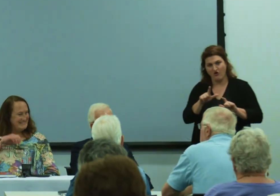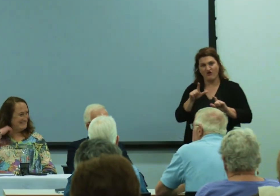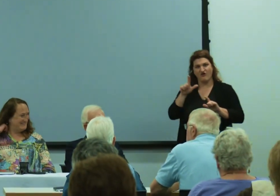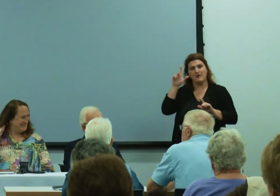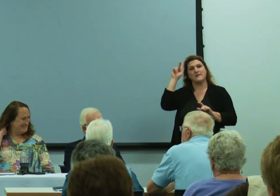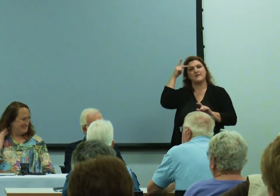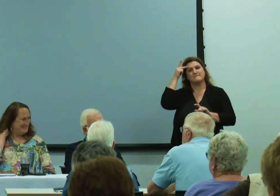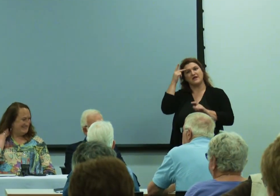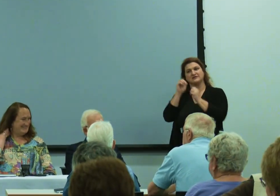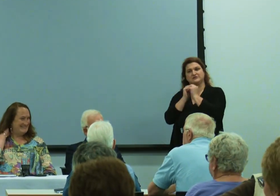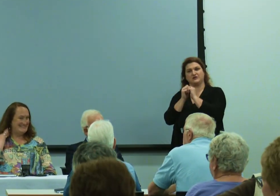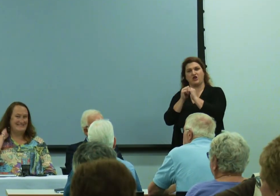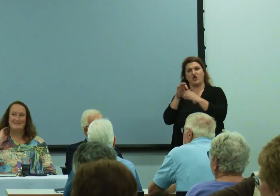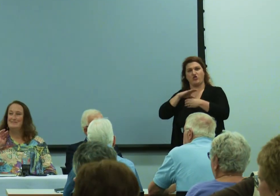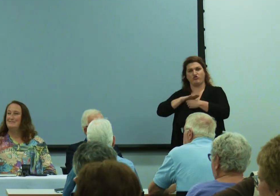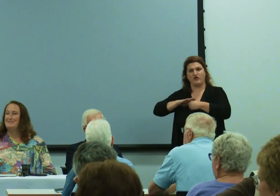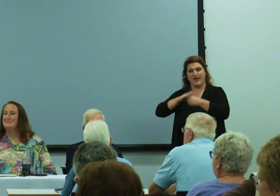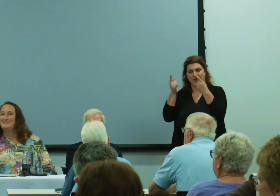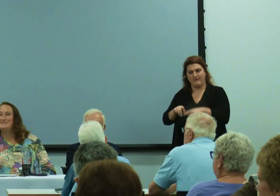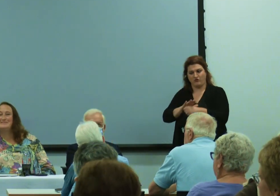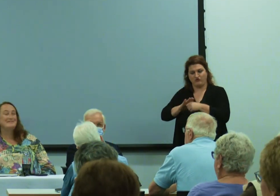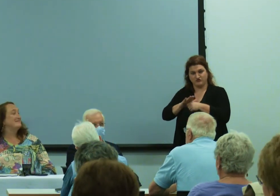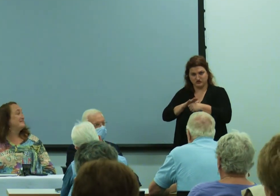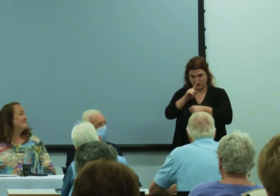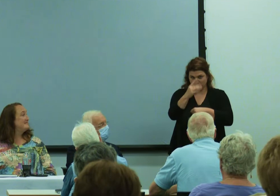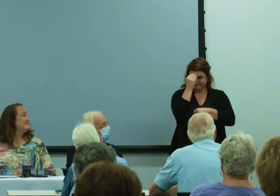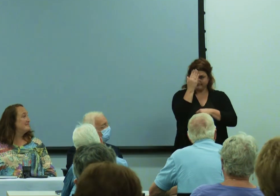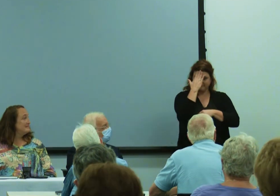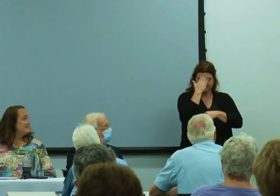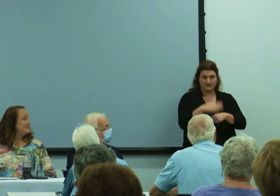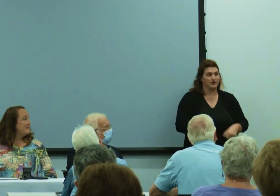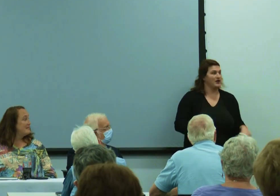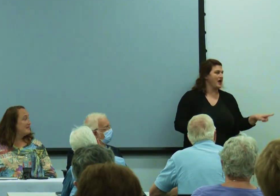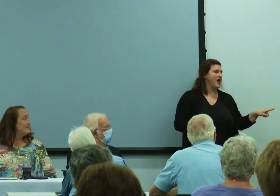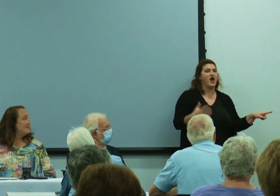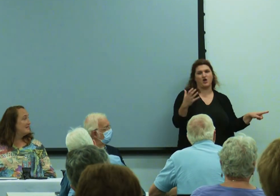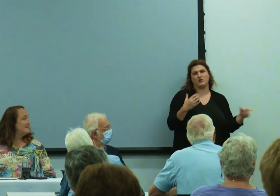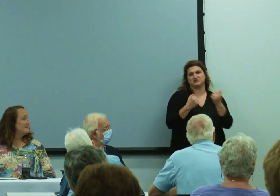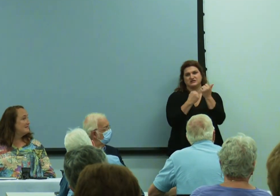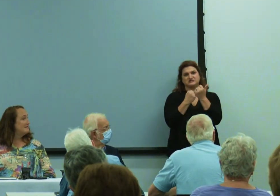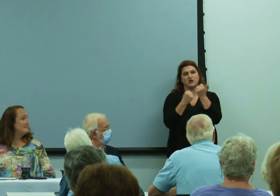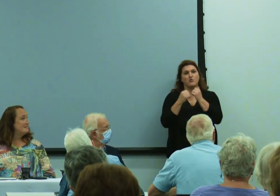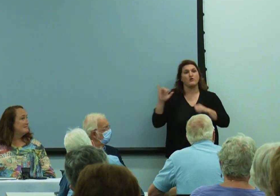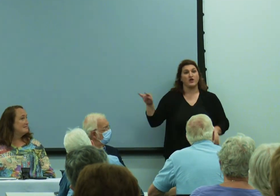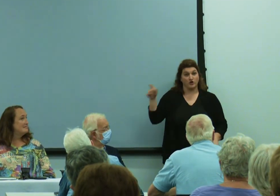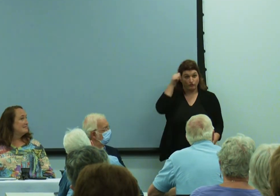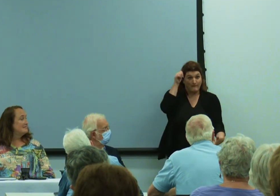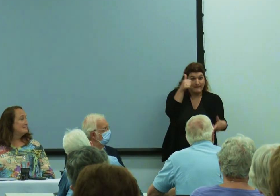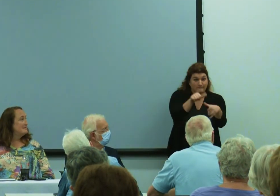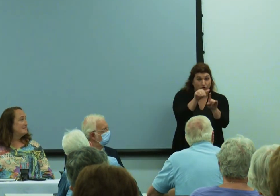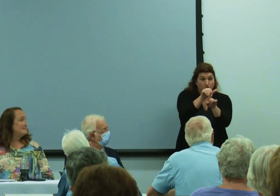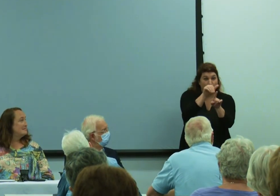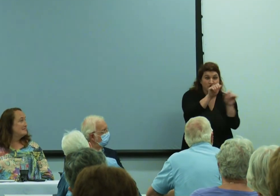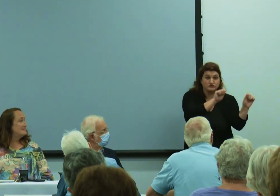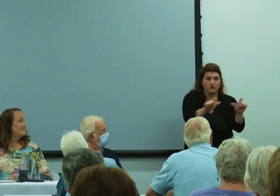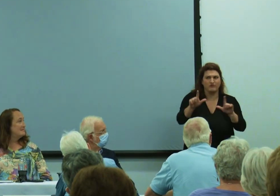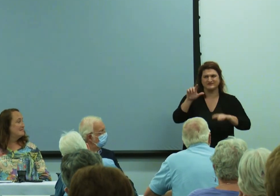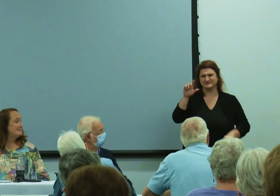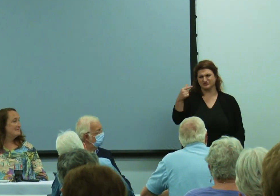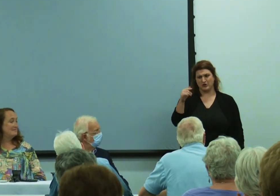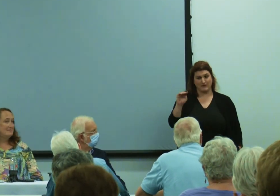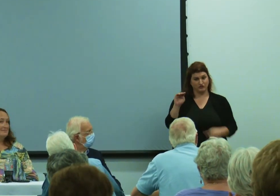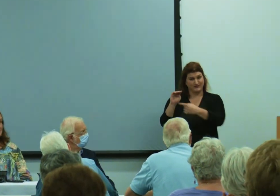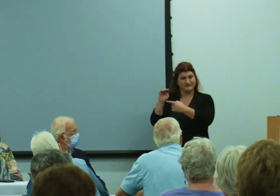that in mind as we vote this. And I just want to second that thought. Remember, okay, this whole gerrymandering